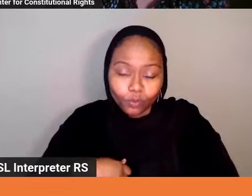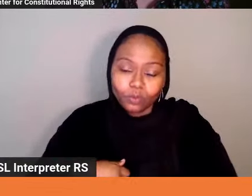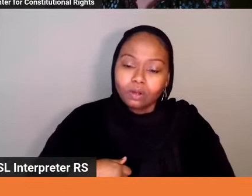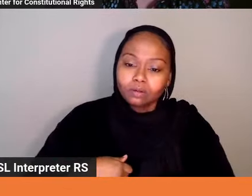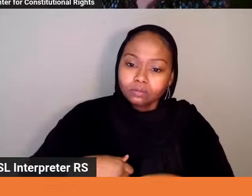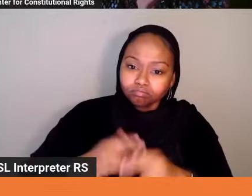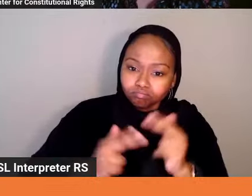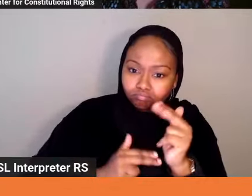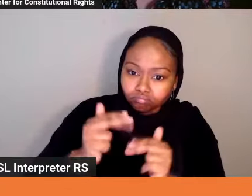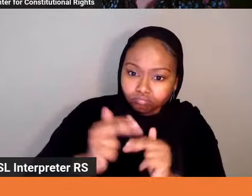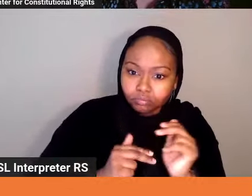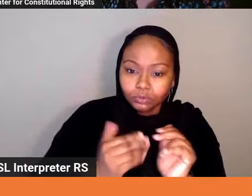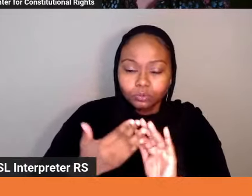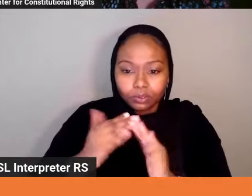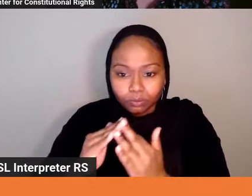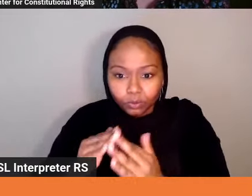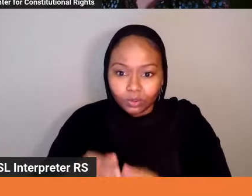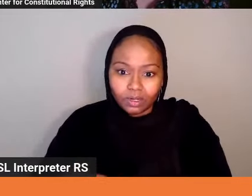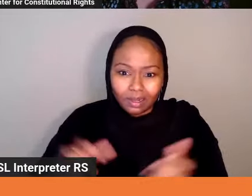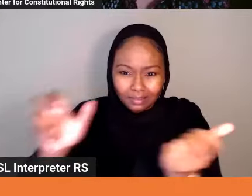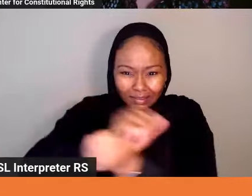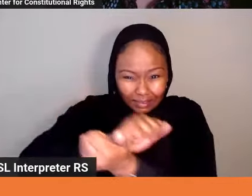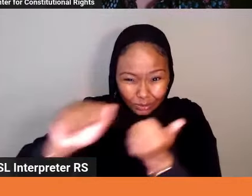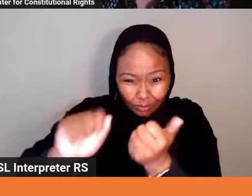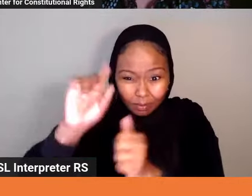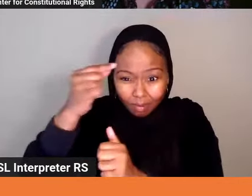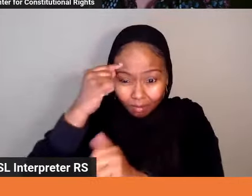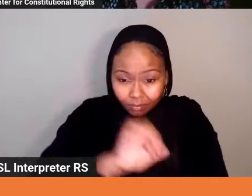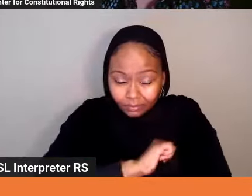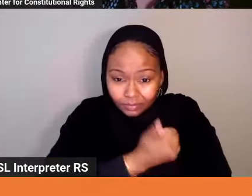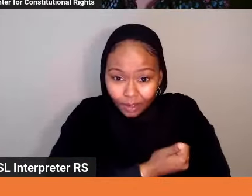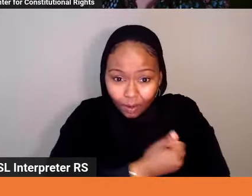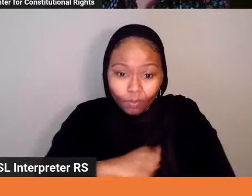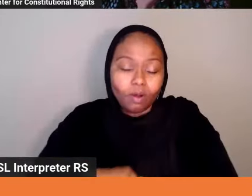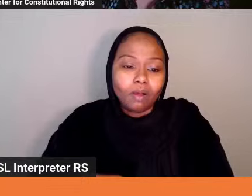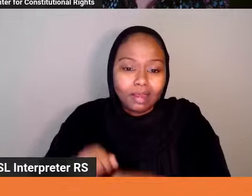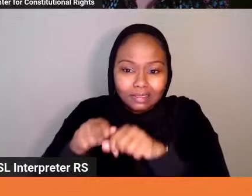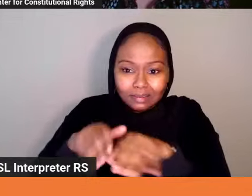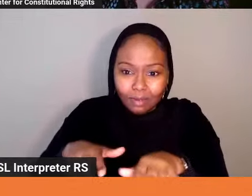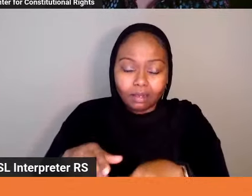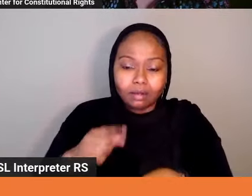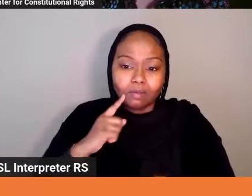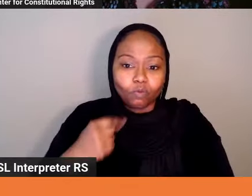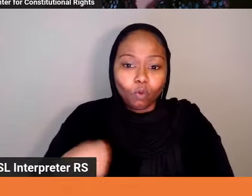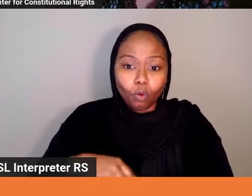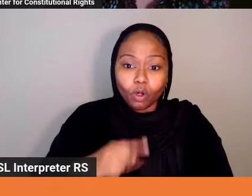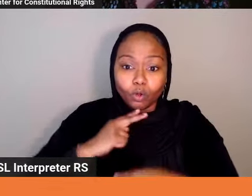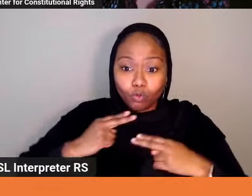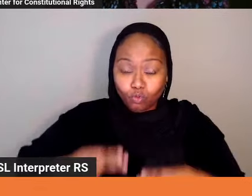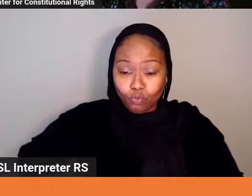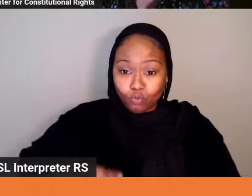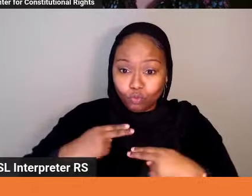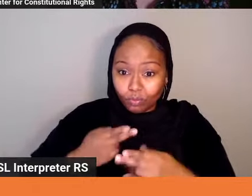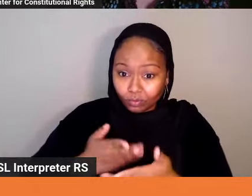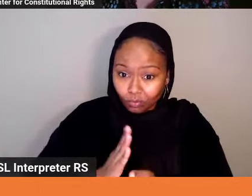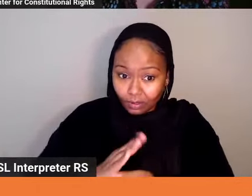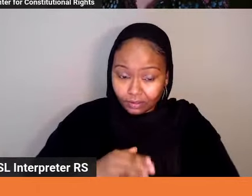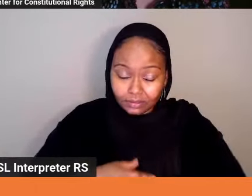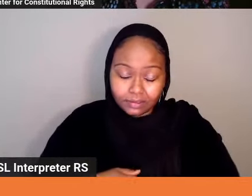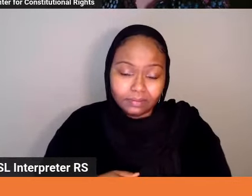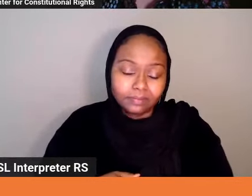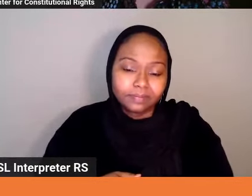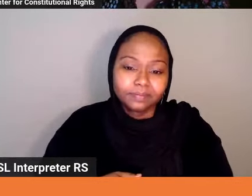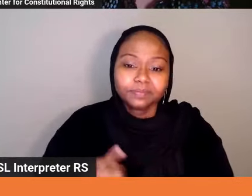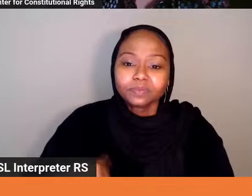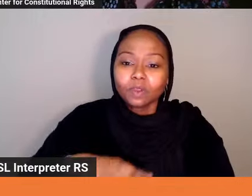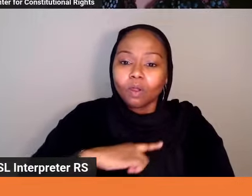US government's power to suspend human rights, and elevate our collective demands for justice, accountability,